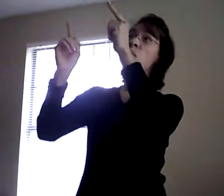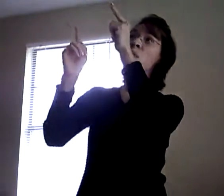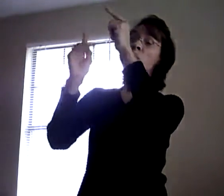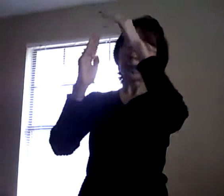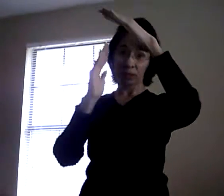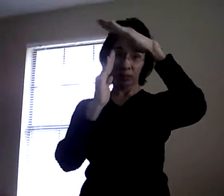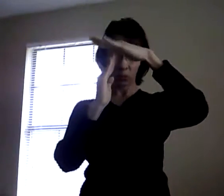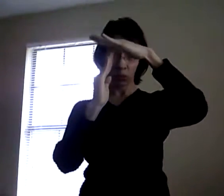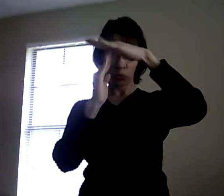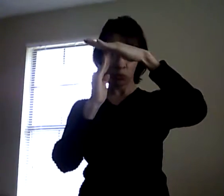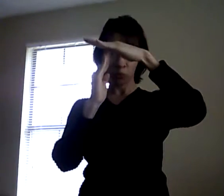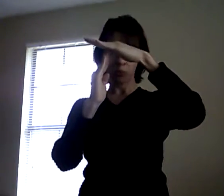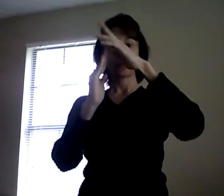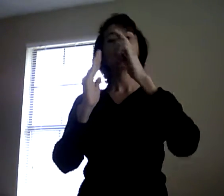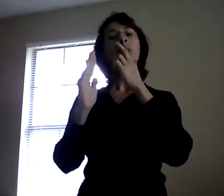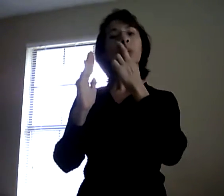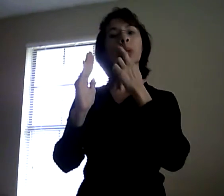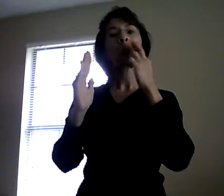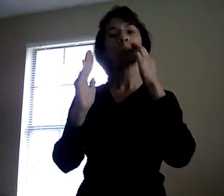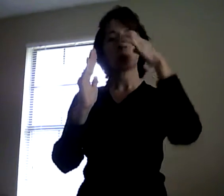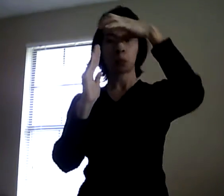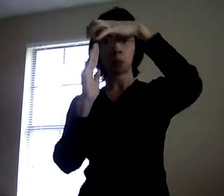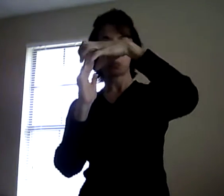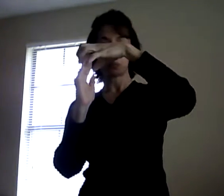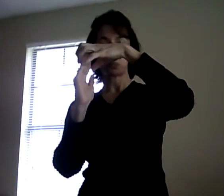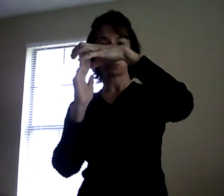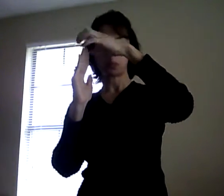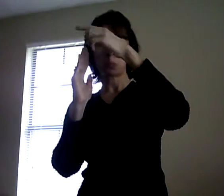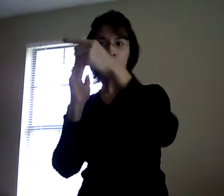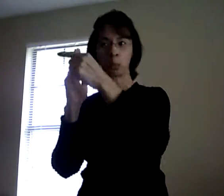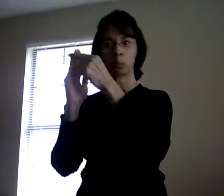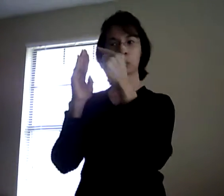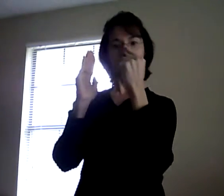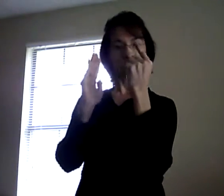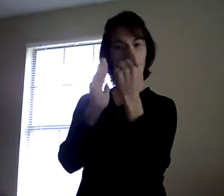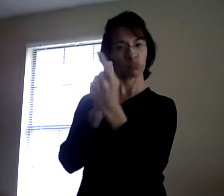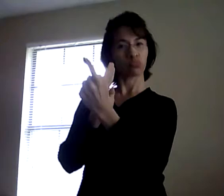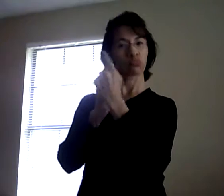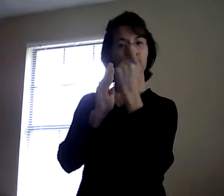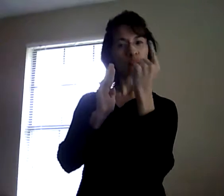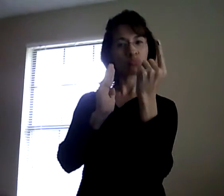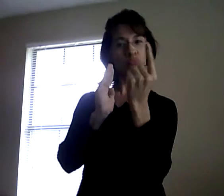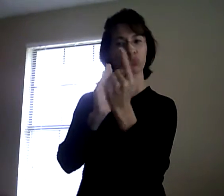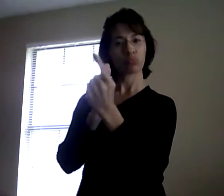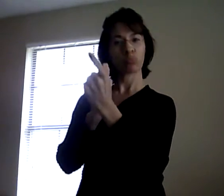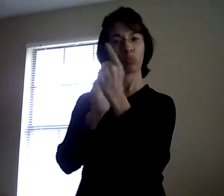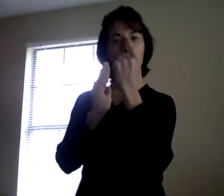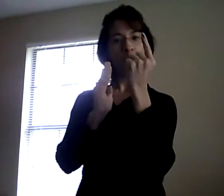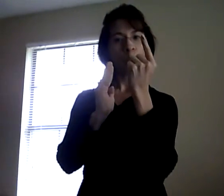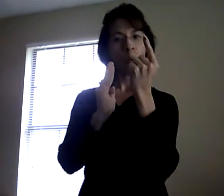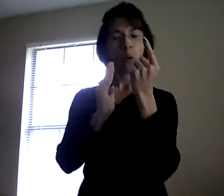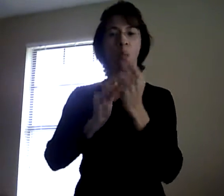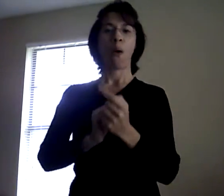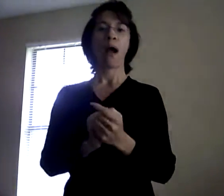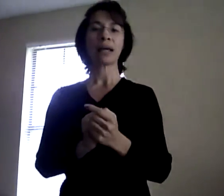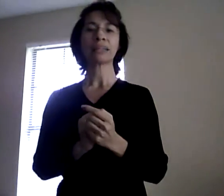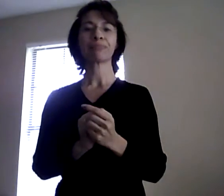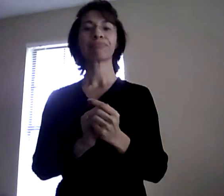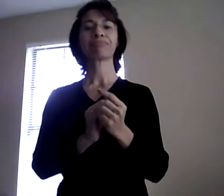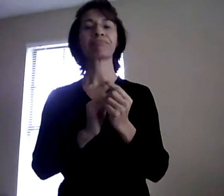of grows just a little bit, and you get all these panoramic views of the city. Awesome, just